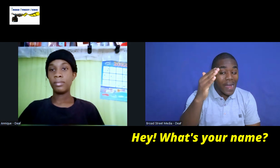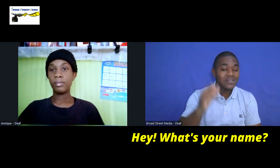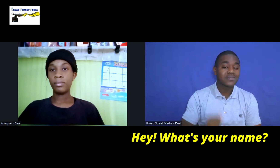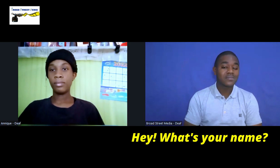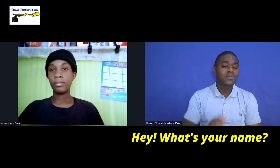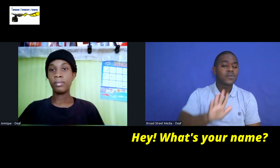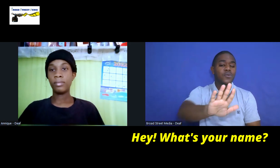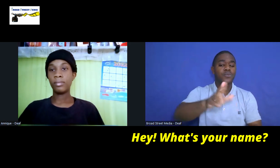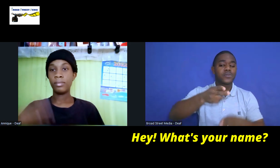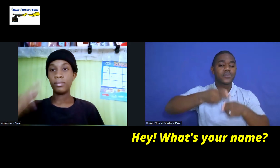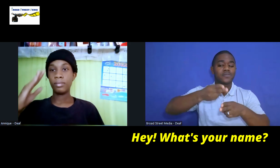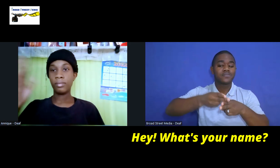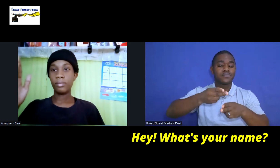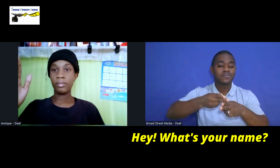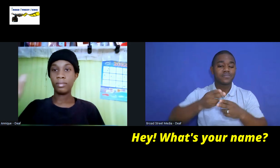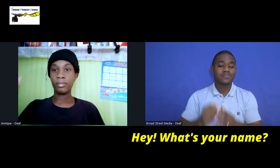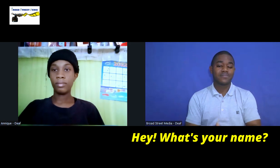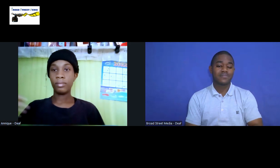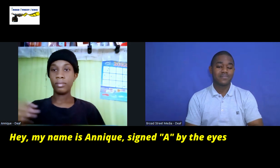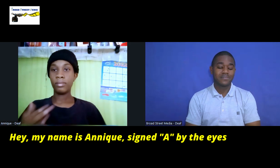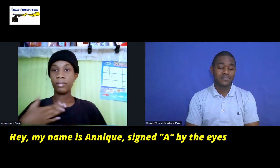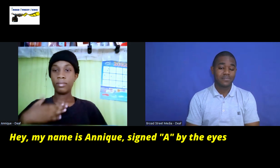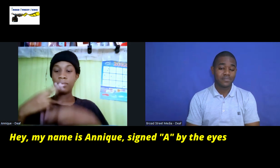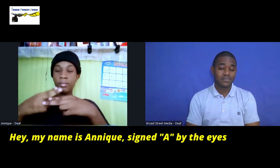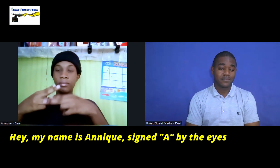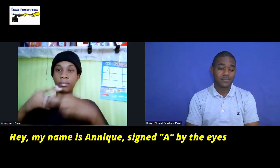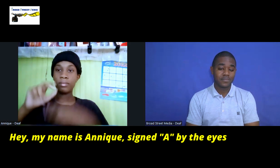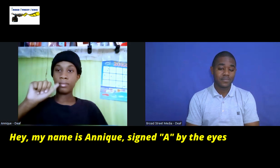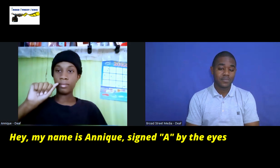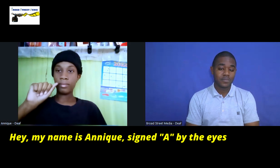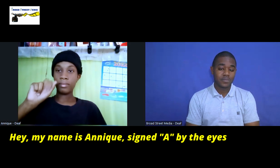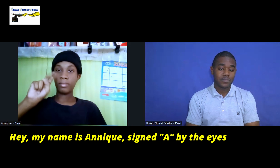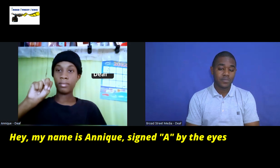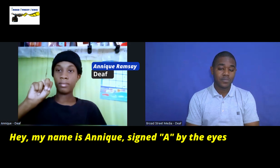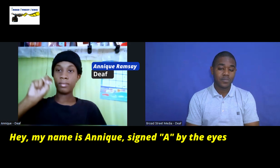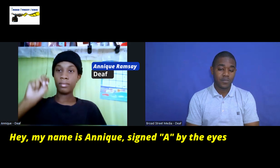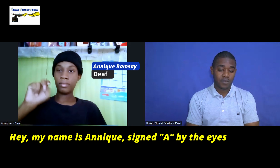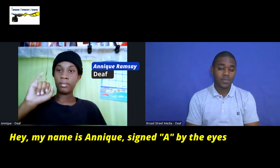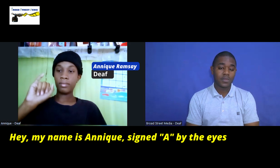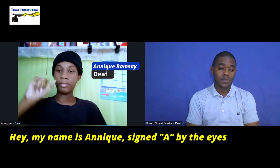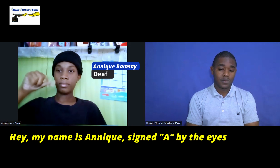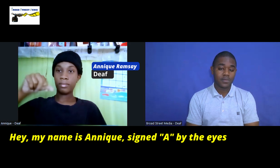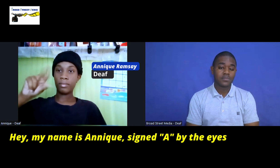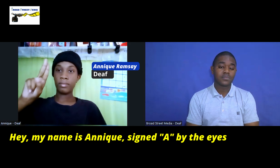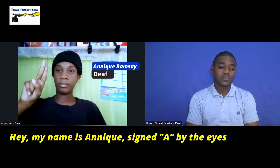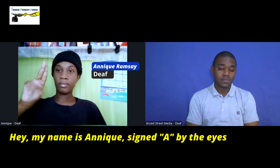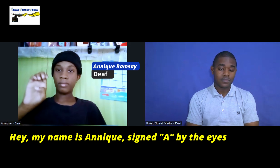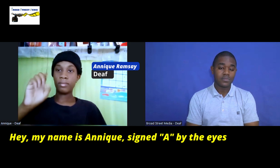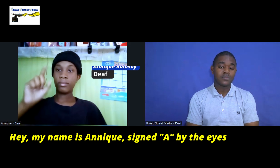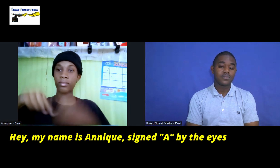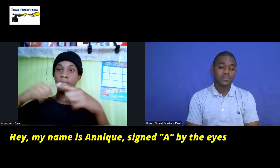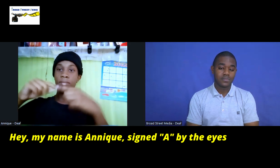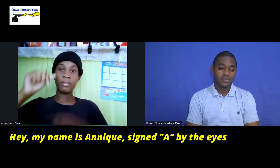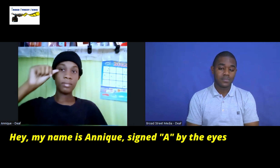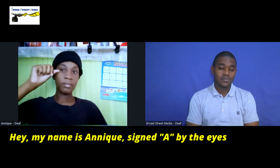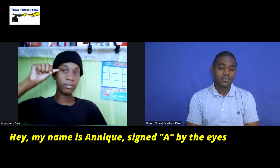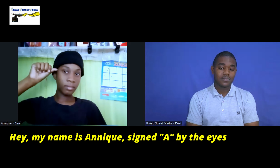Hey, what's your name? Hey, my name is Anik, signed A by the